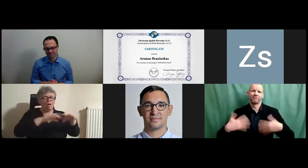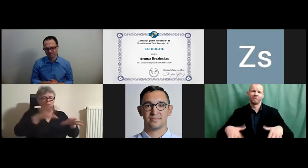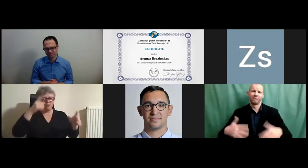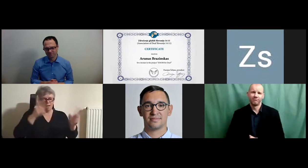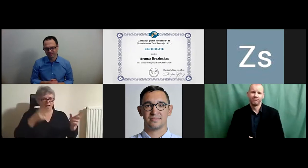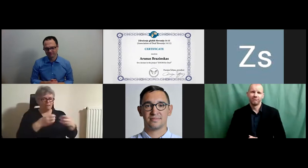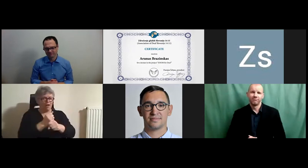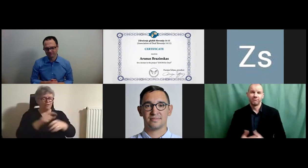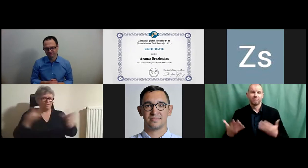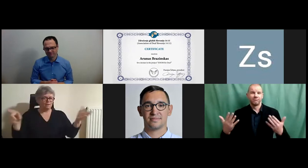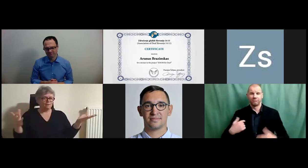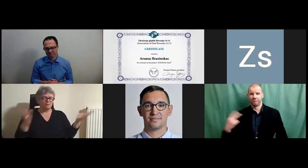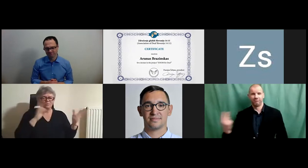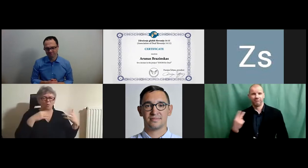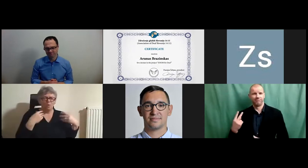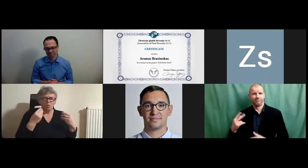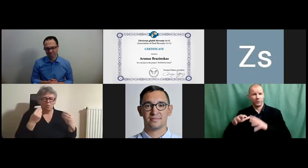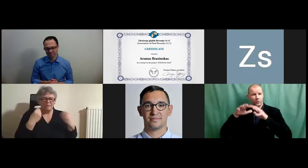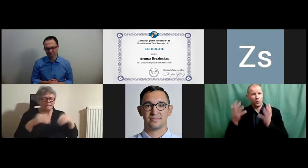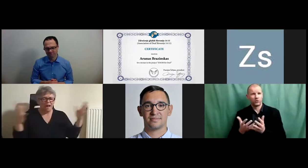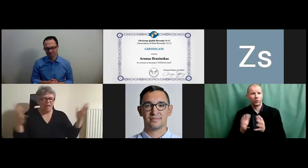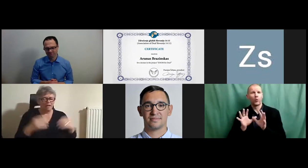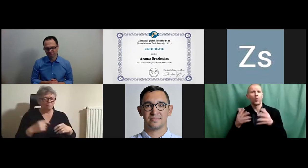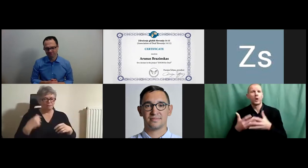it's so great that you brought all these deaf presenters together.